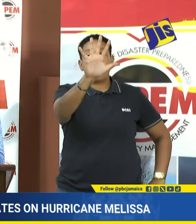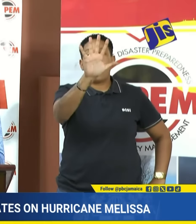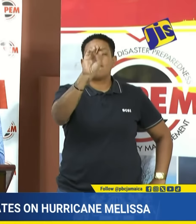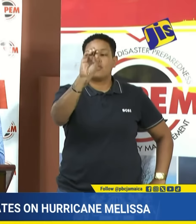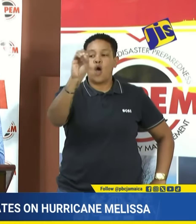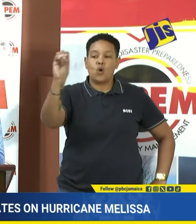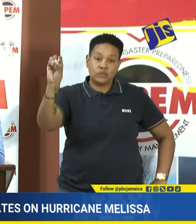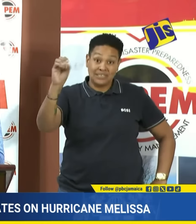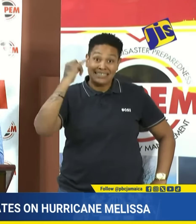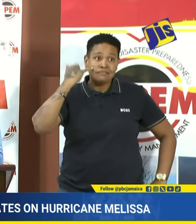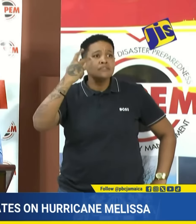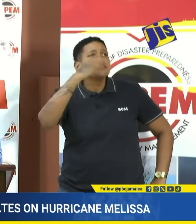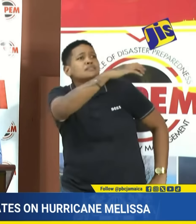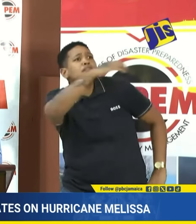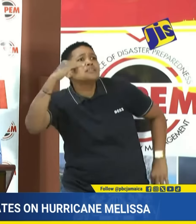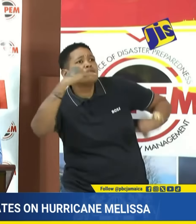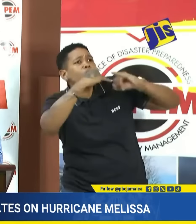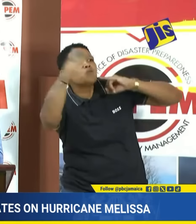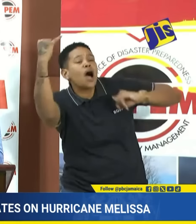876-355-5000.